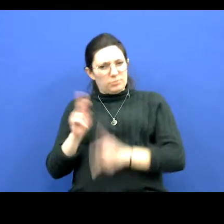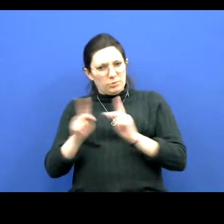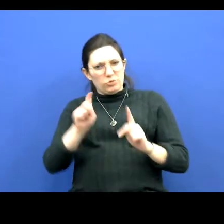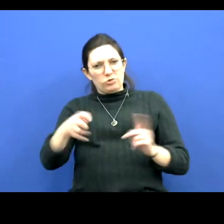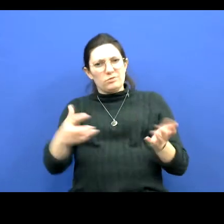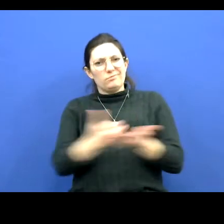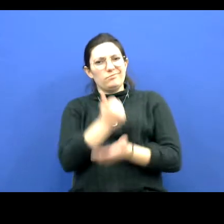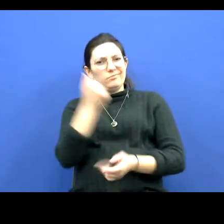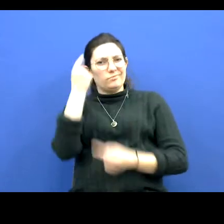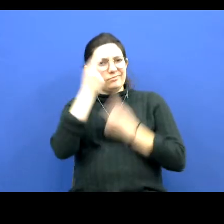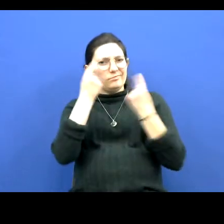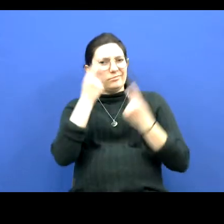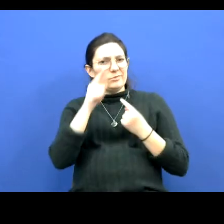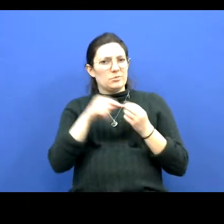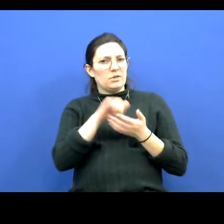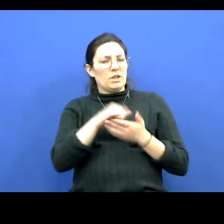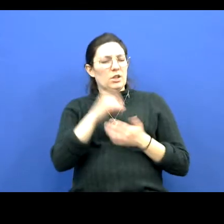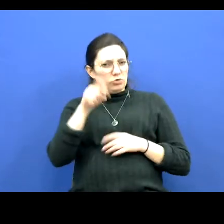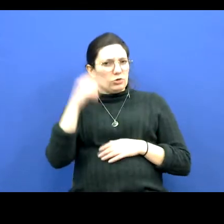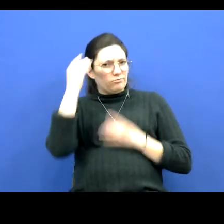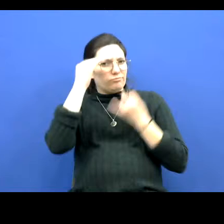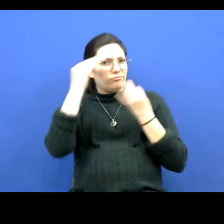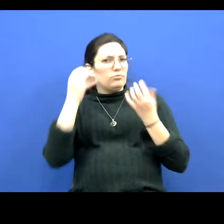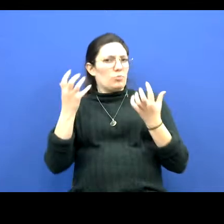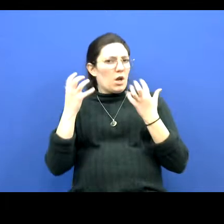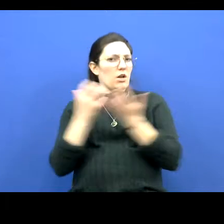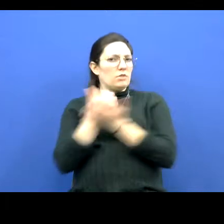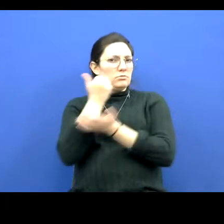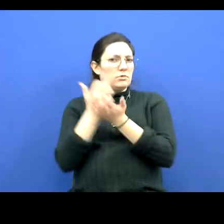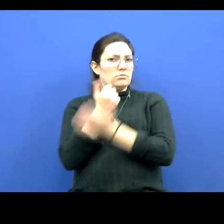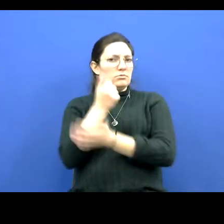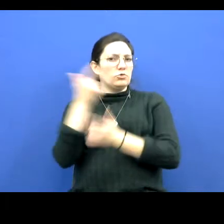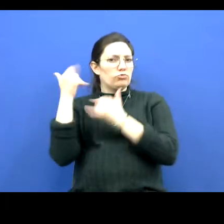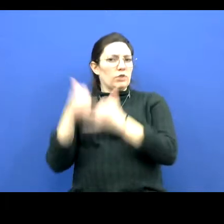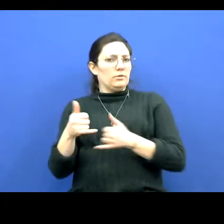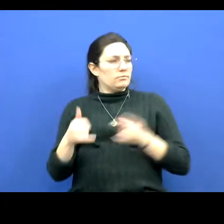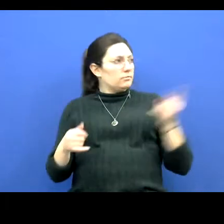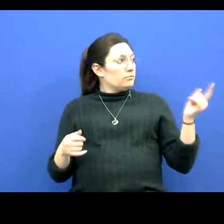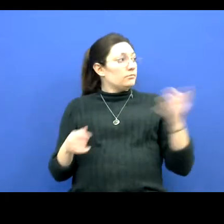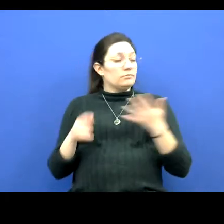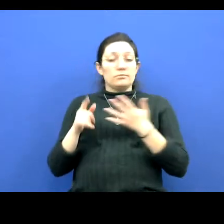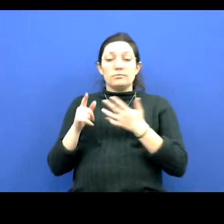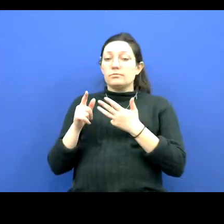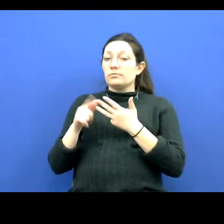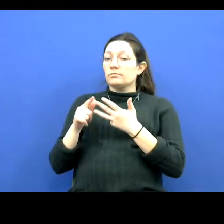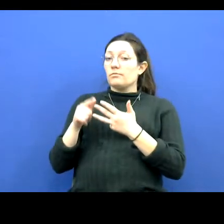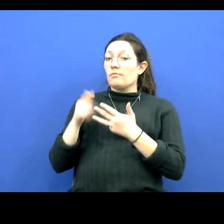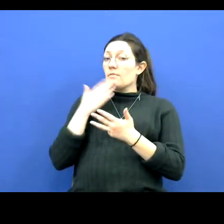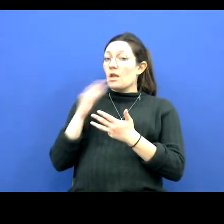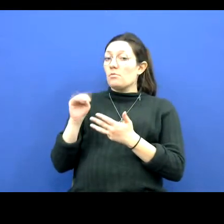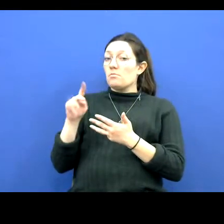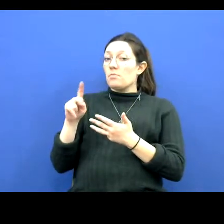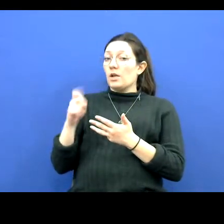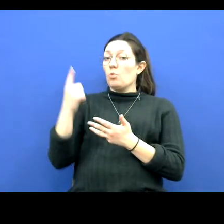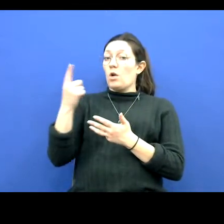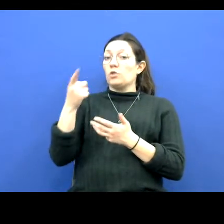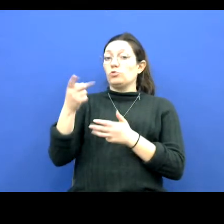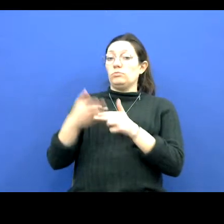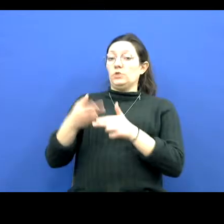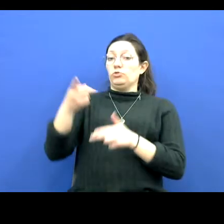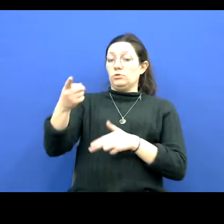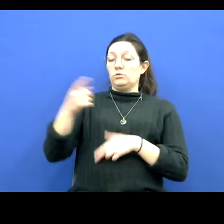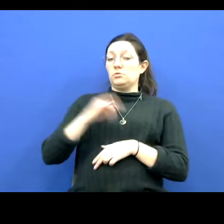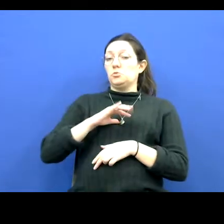into consideration and want. So yeah, and thank you, Mike. And I'm going to follow up on one of the things you said. So